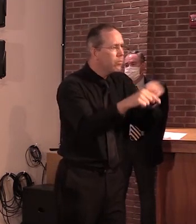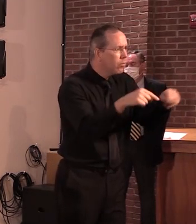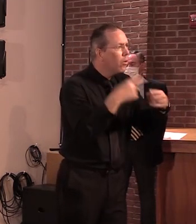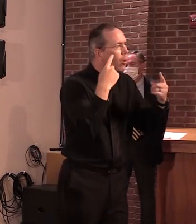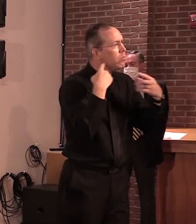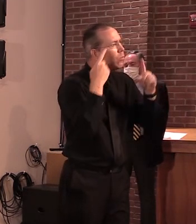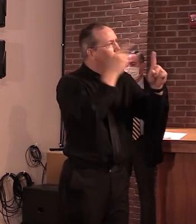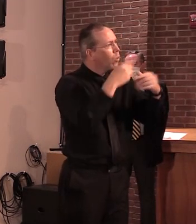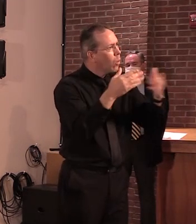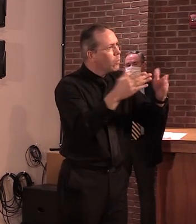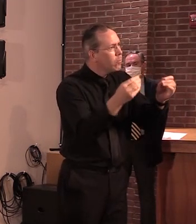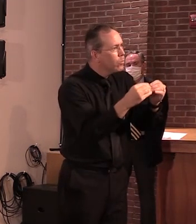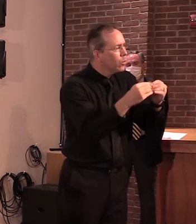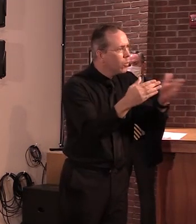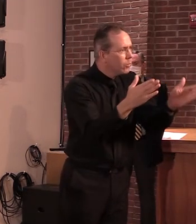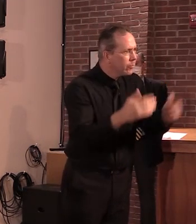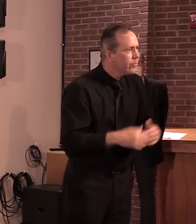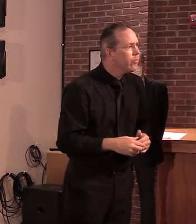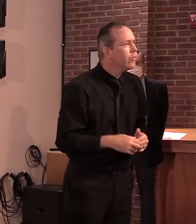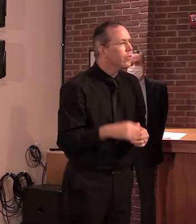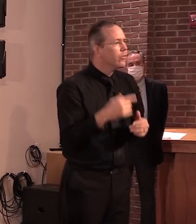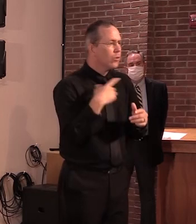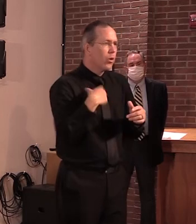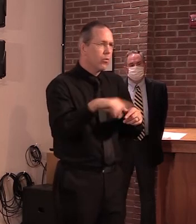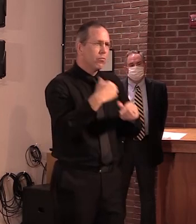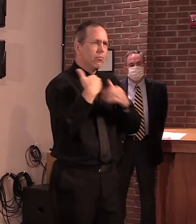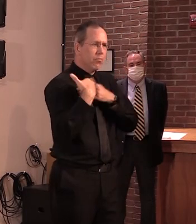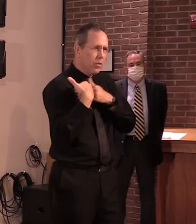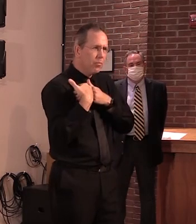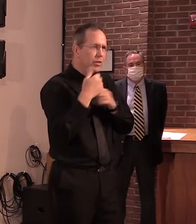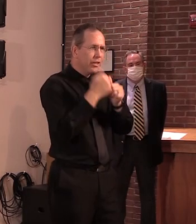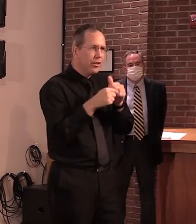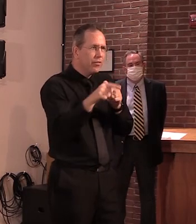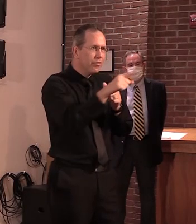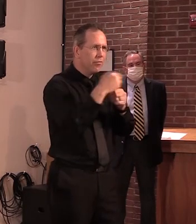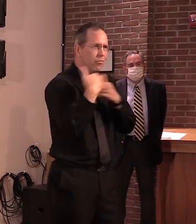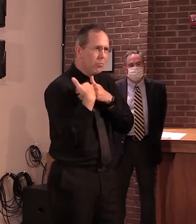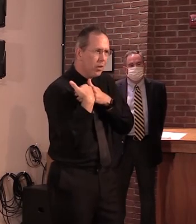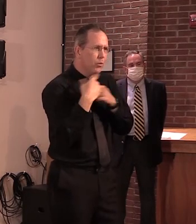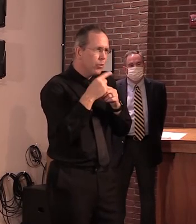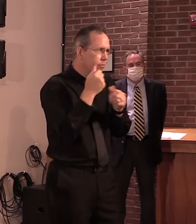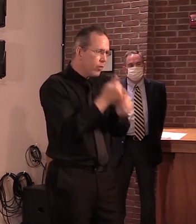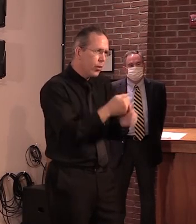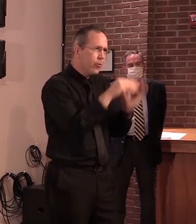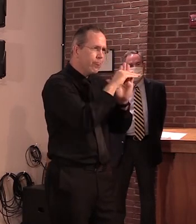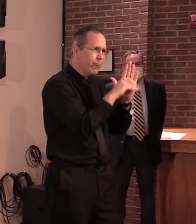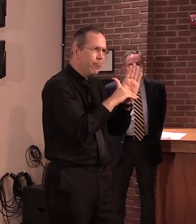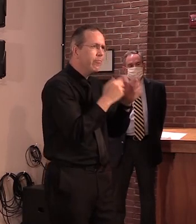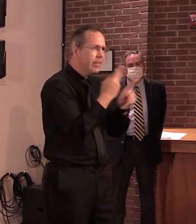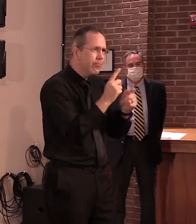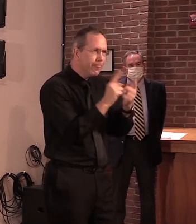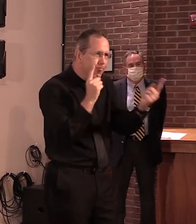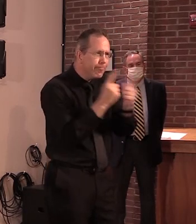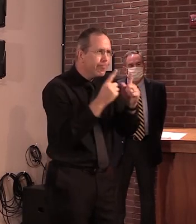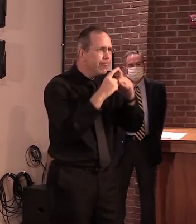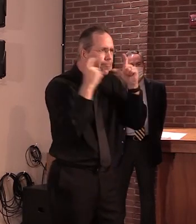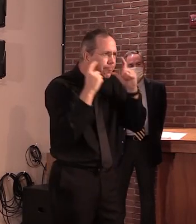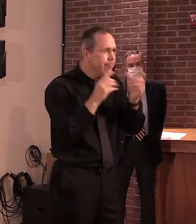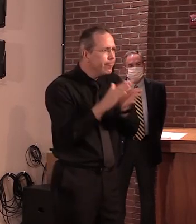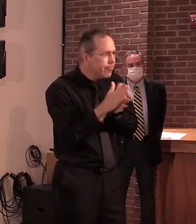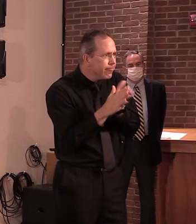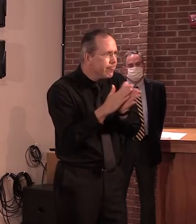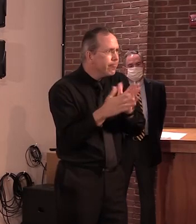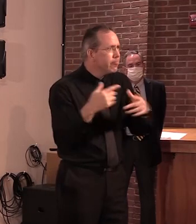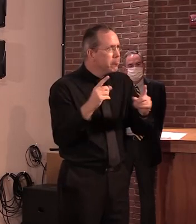have to take steps and measures to keep us moving in the right direction, which I think has worked for us.